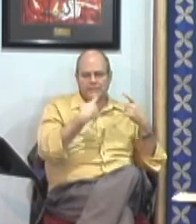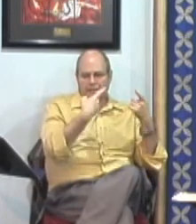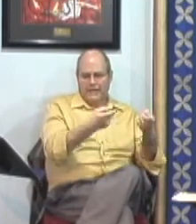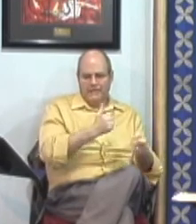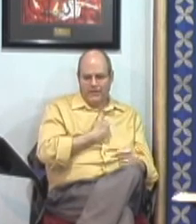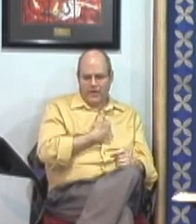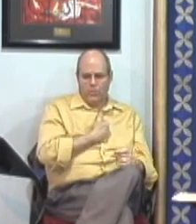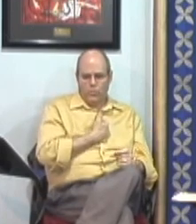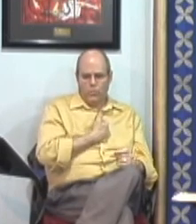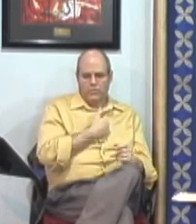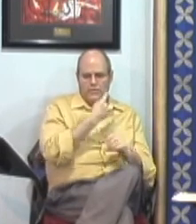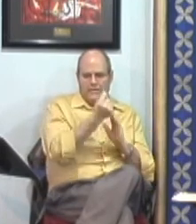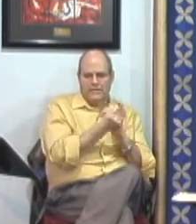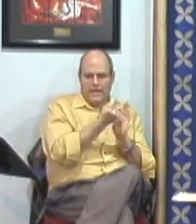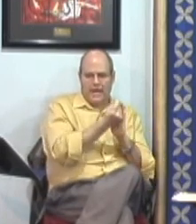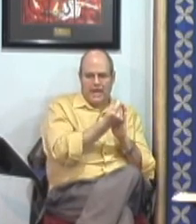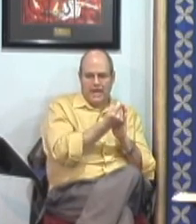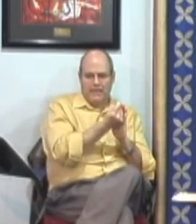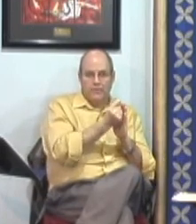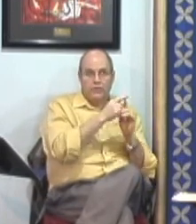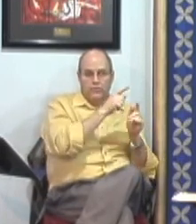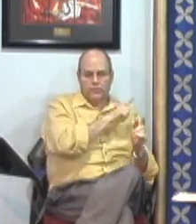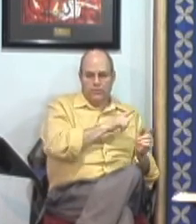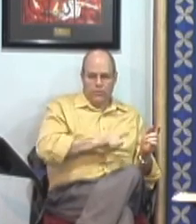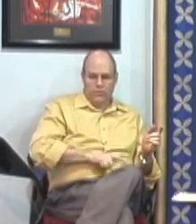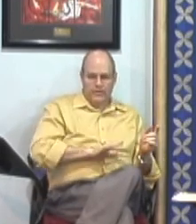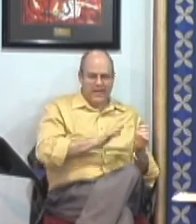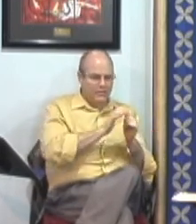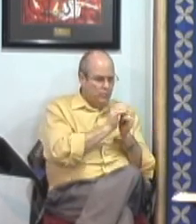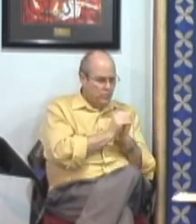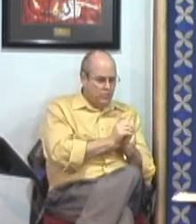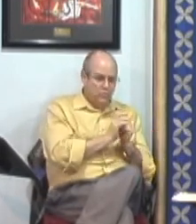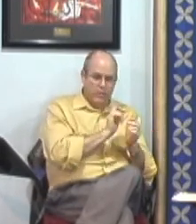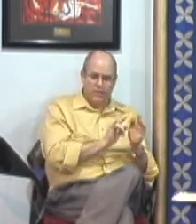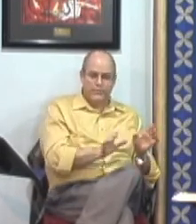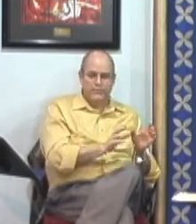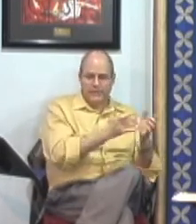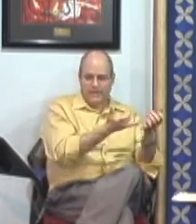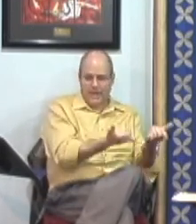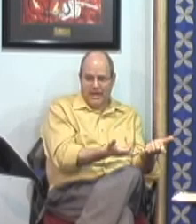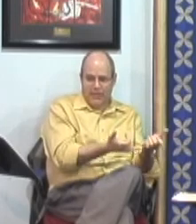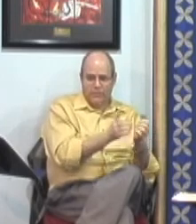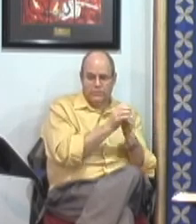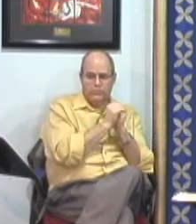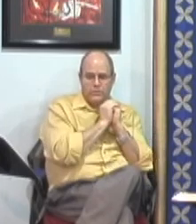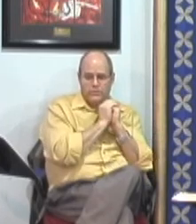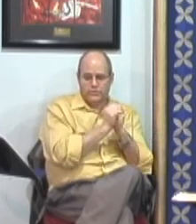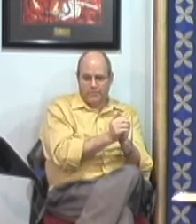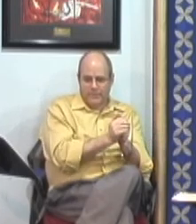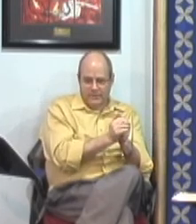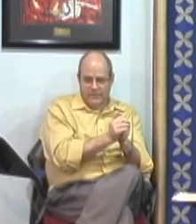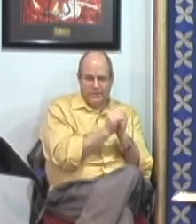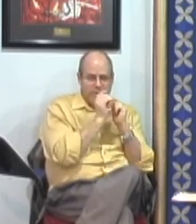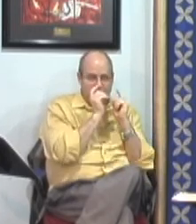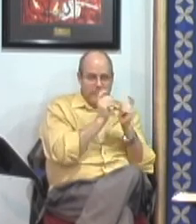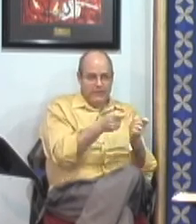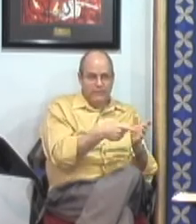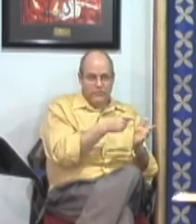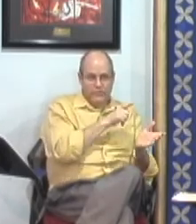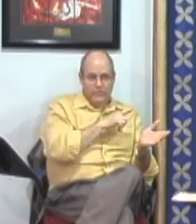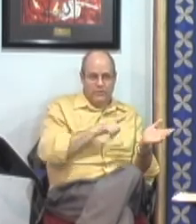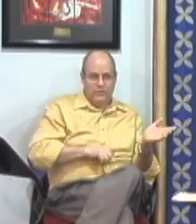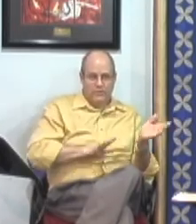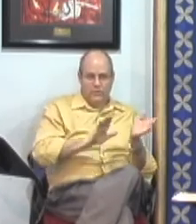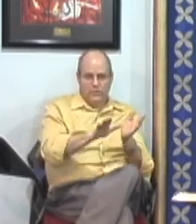energy to the Lord. So that's worship. What I'm doing right now is worship. I'm giving this to the Lord.